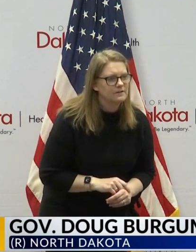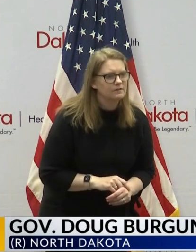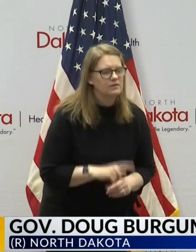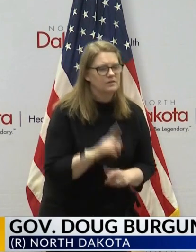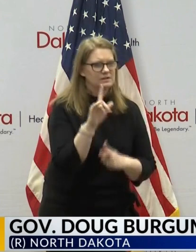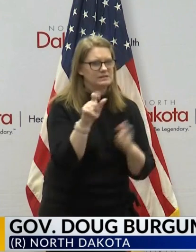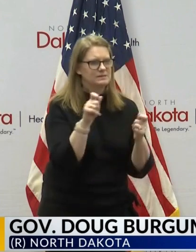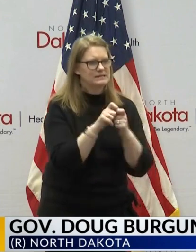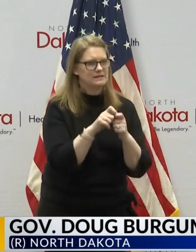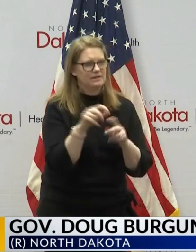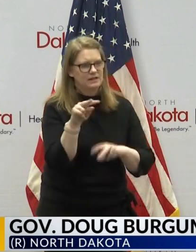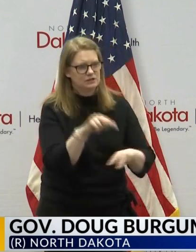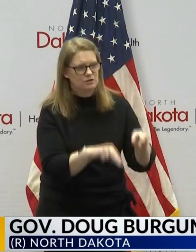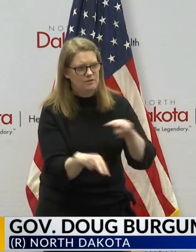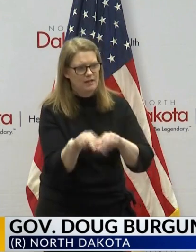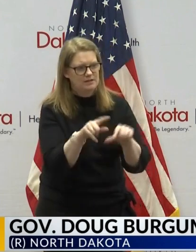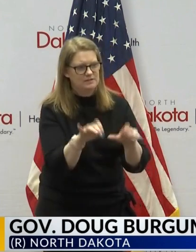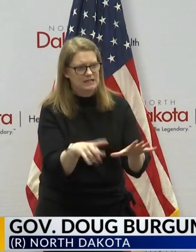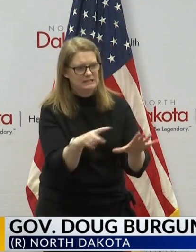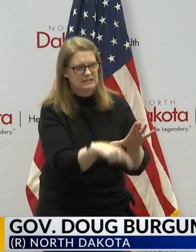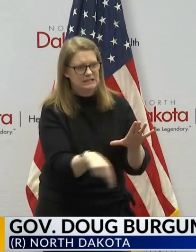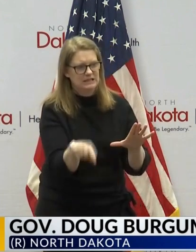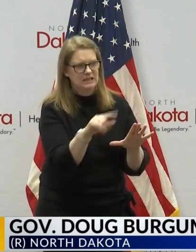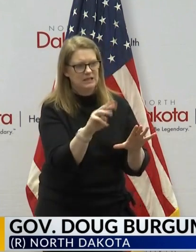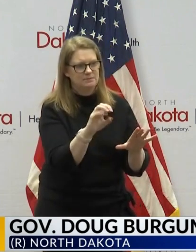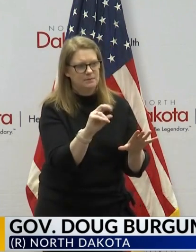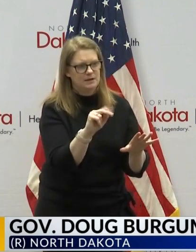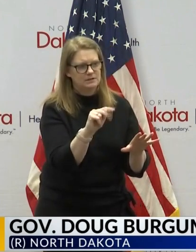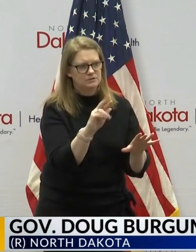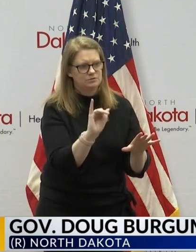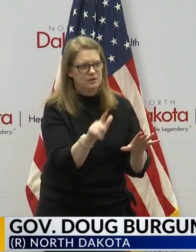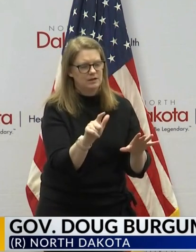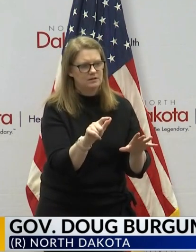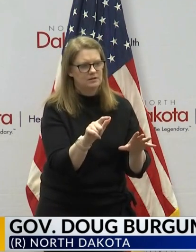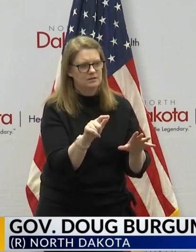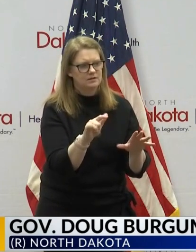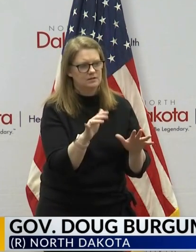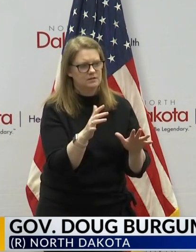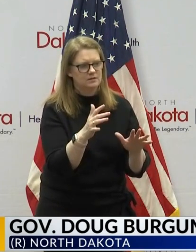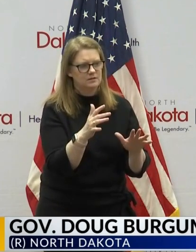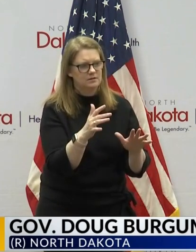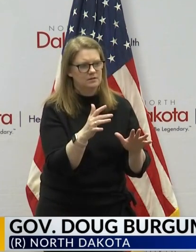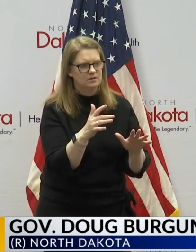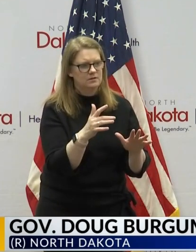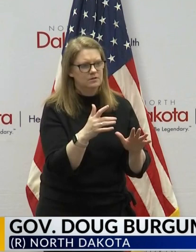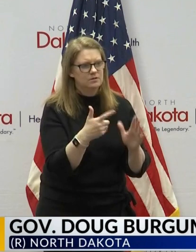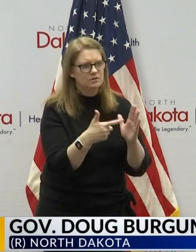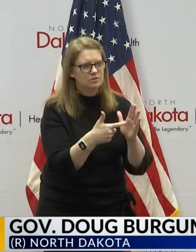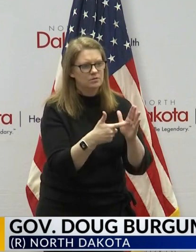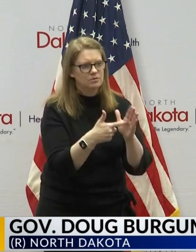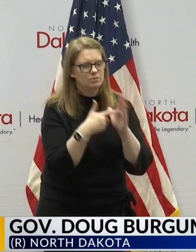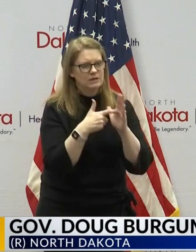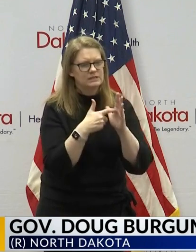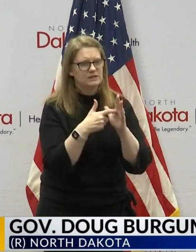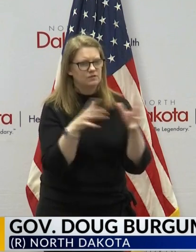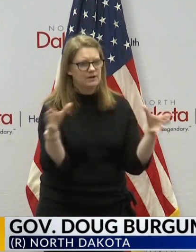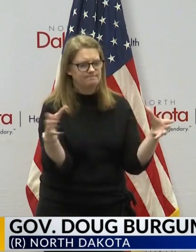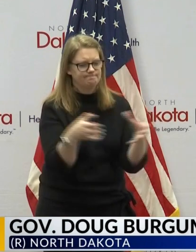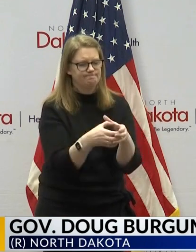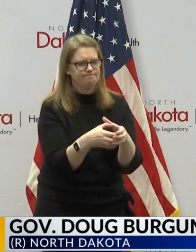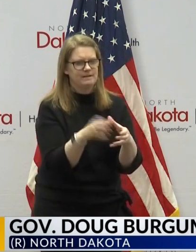surveillance or testing there. What's the criteria for targeting, for using a strike